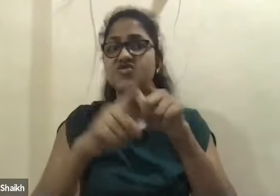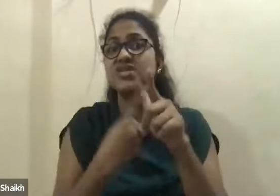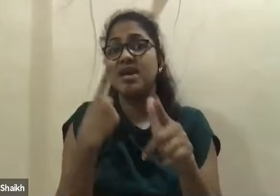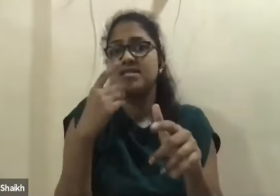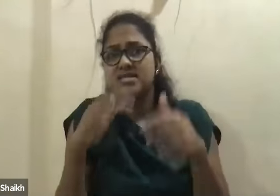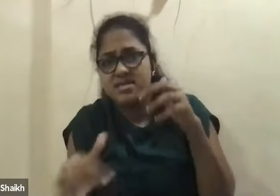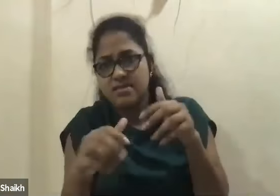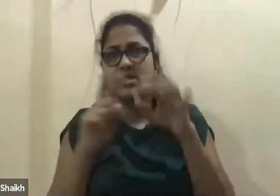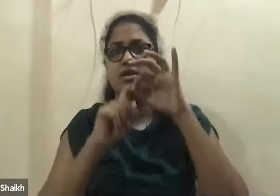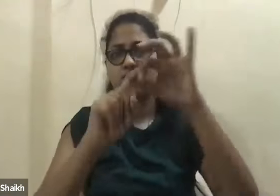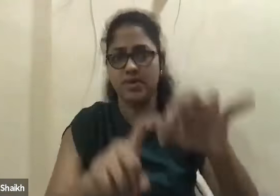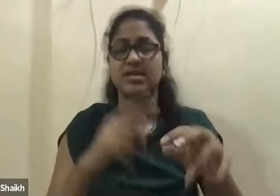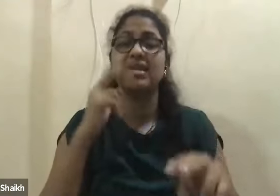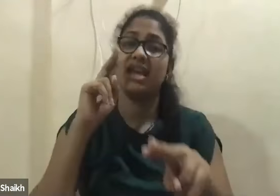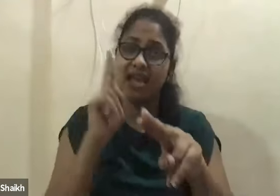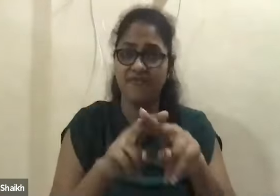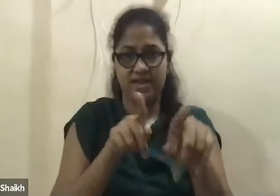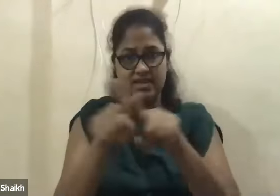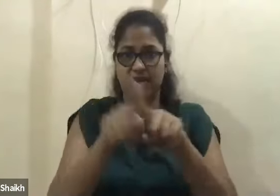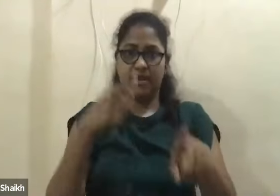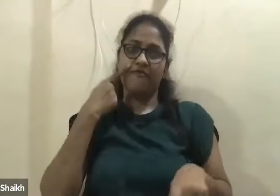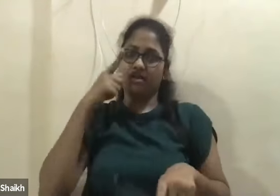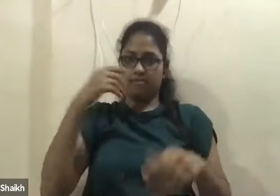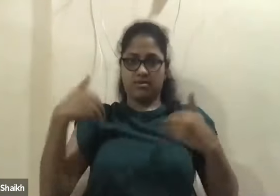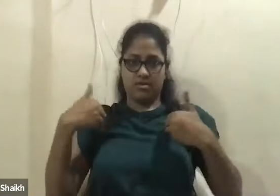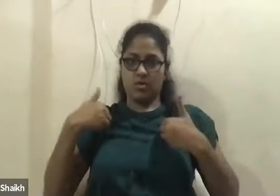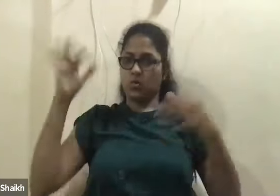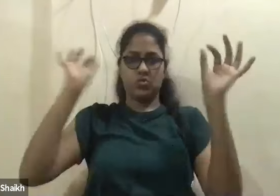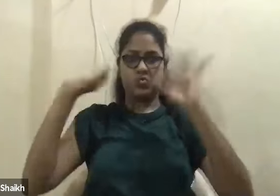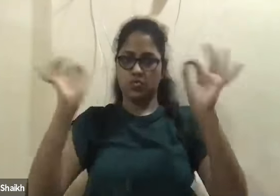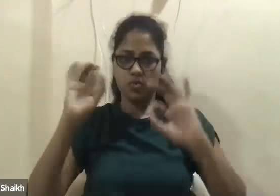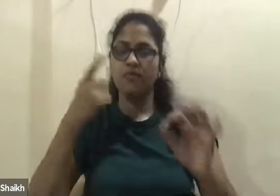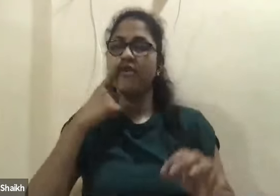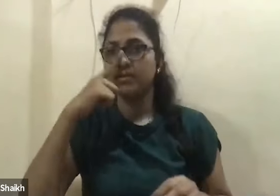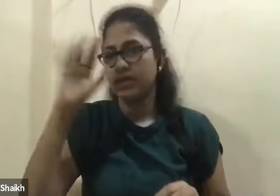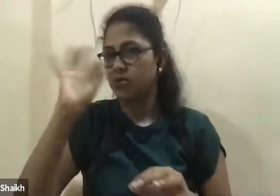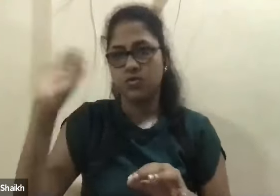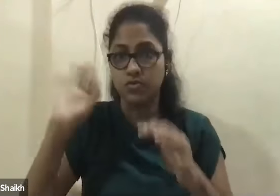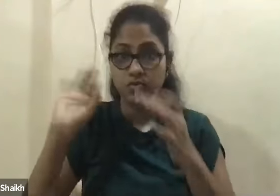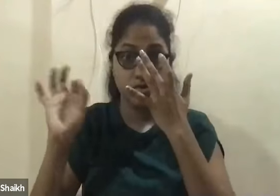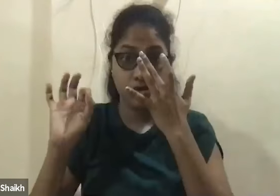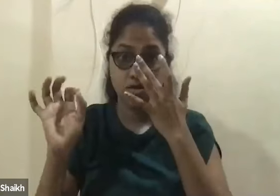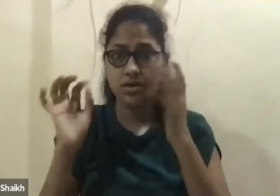So my parents are no more, okay, and they appoint